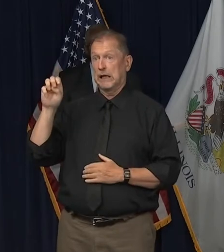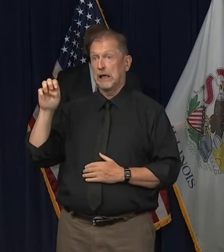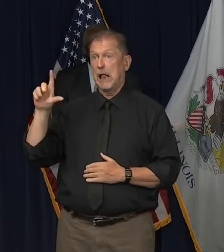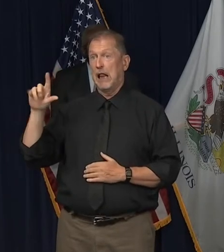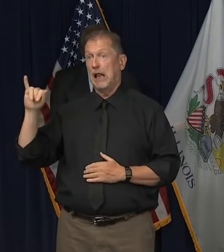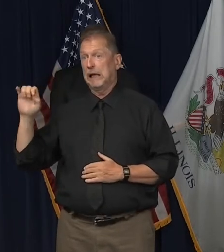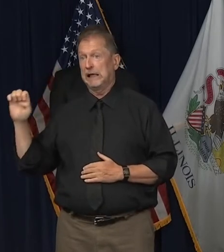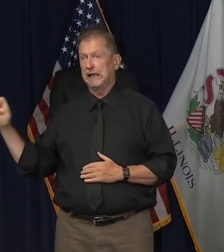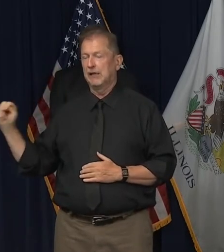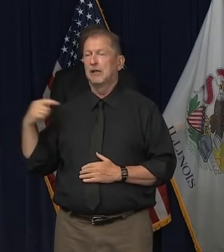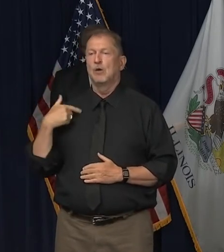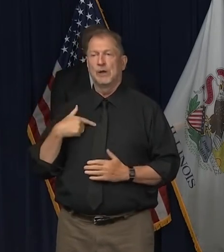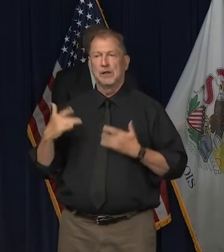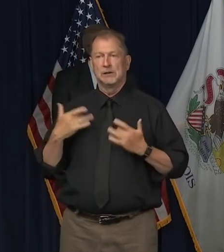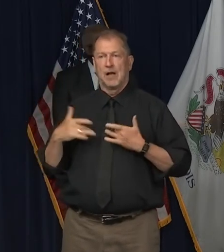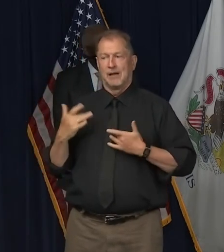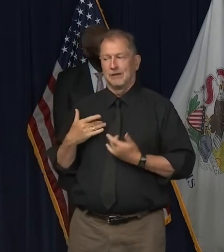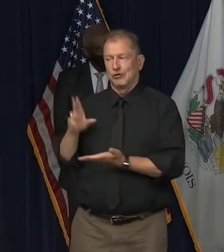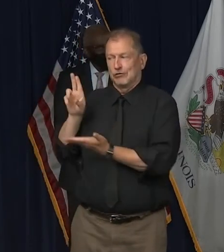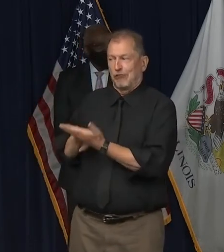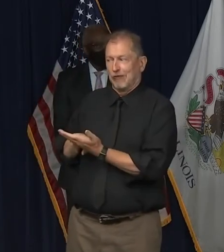being your biggest customer.